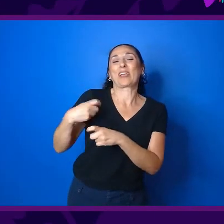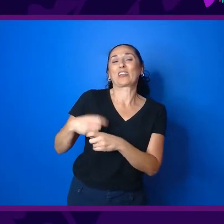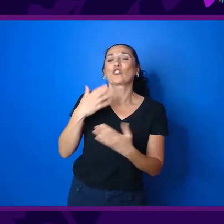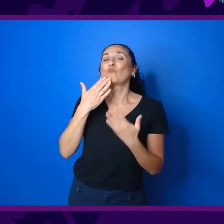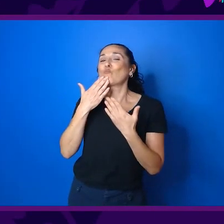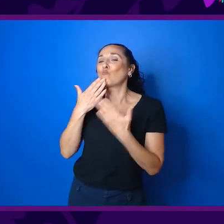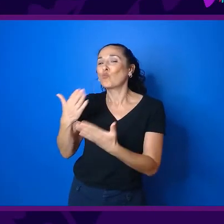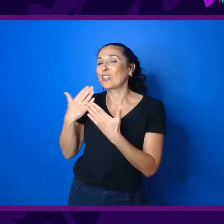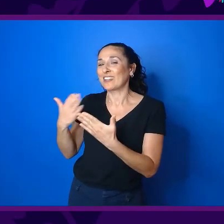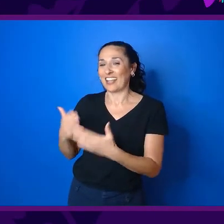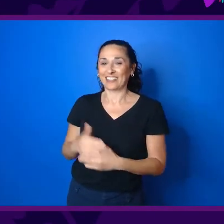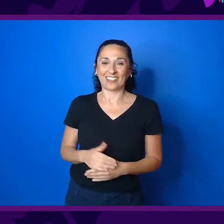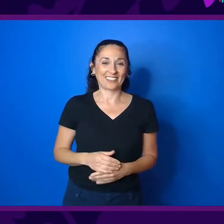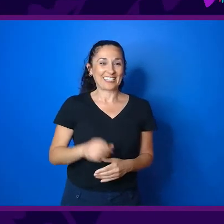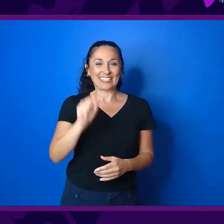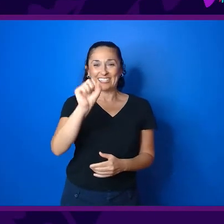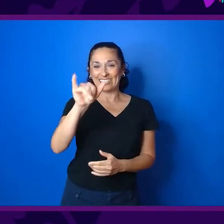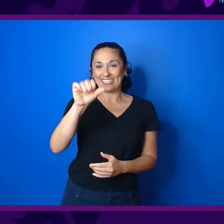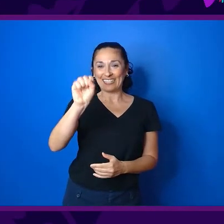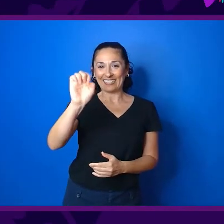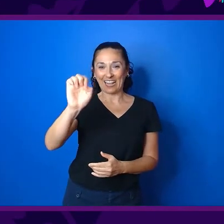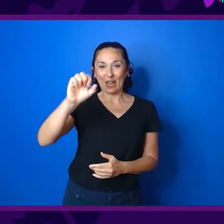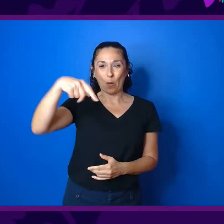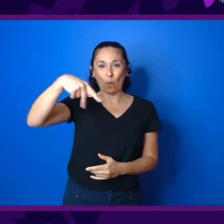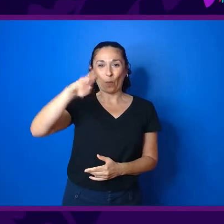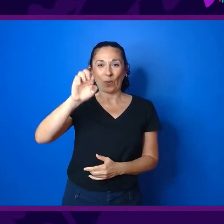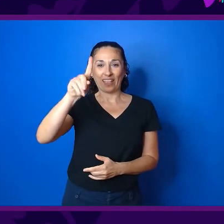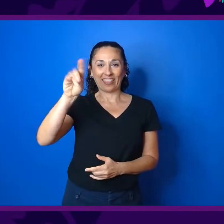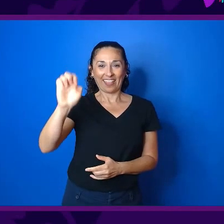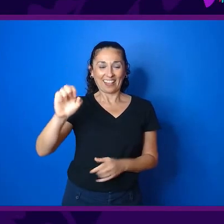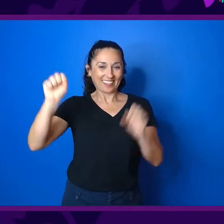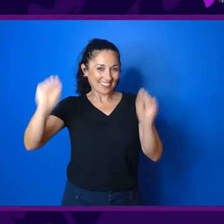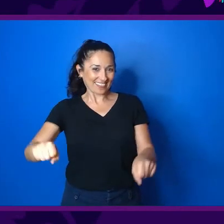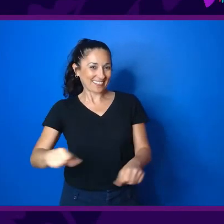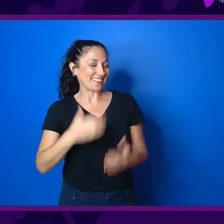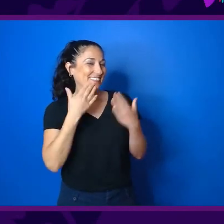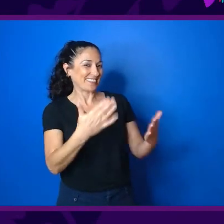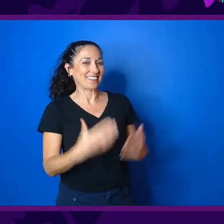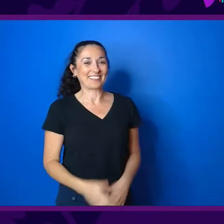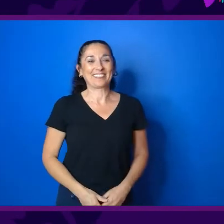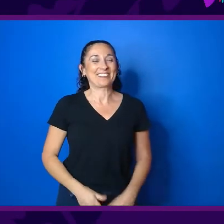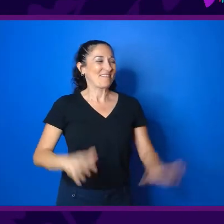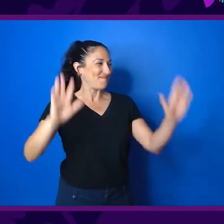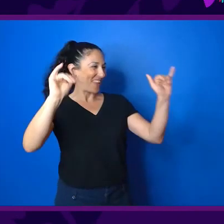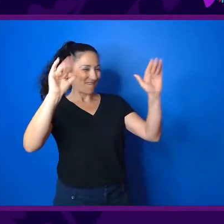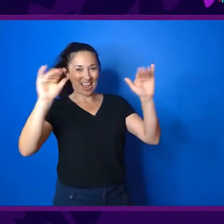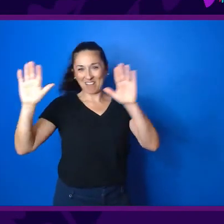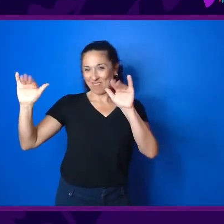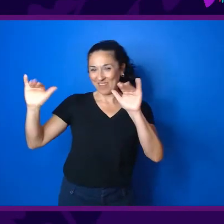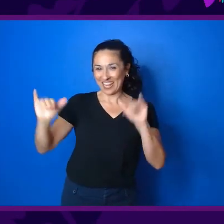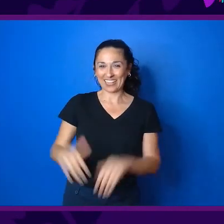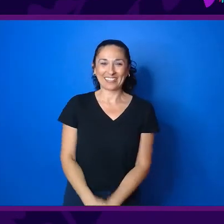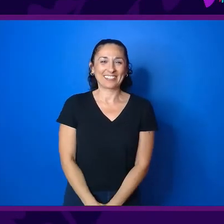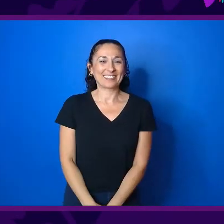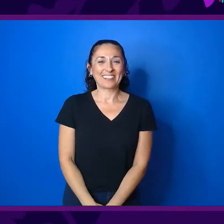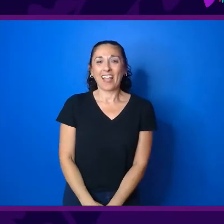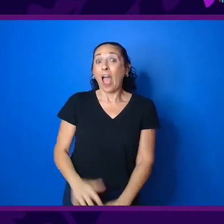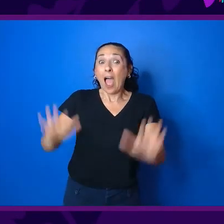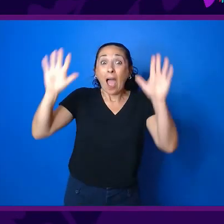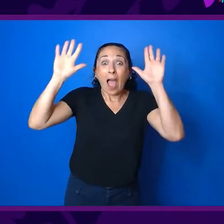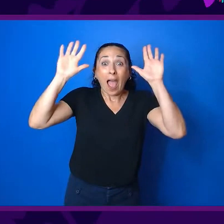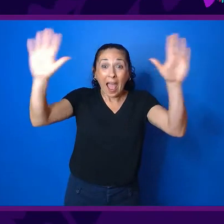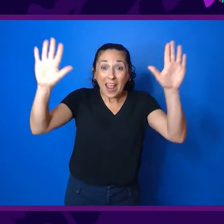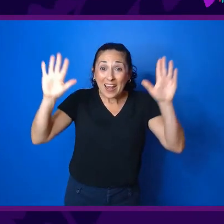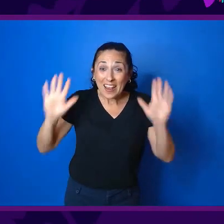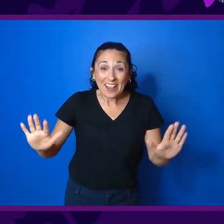Okay, si se puede, darling. Bye, Cristela. Thank you, sister. Bye, Alfred. Oh, how wonderful.